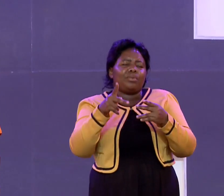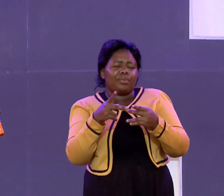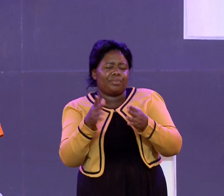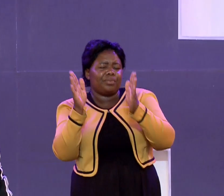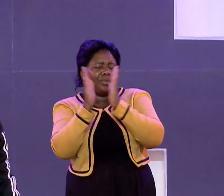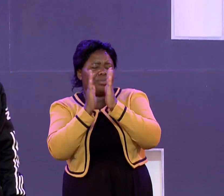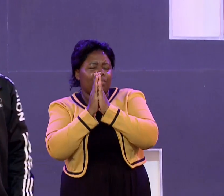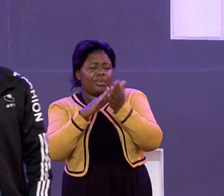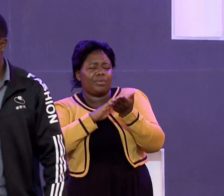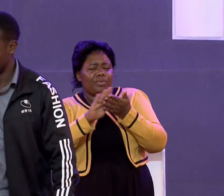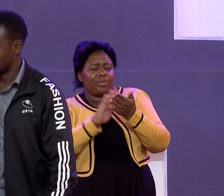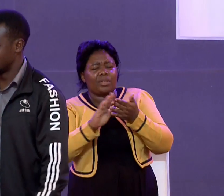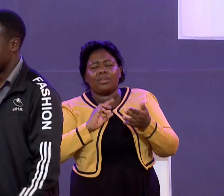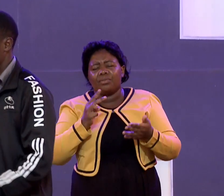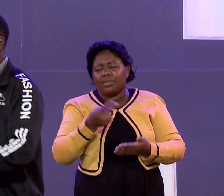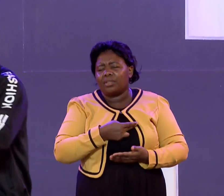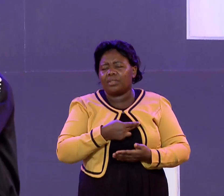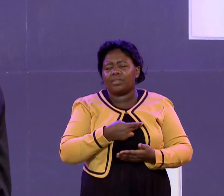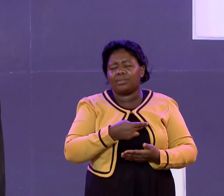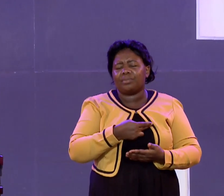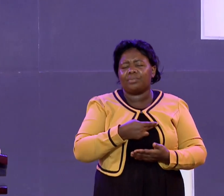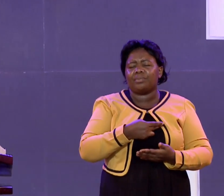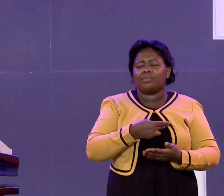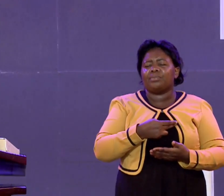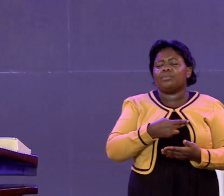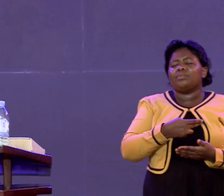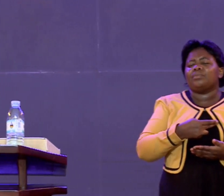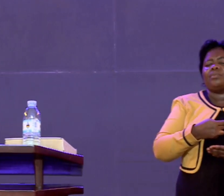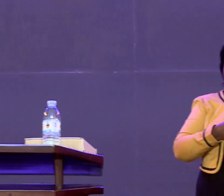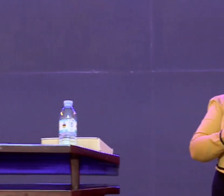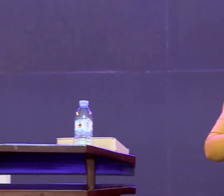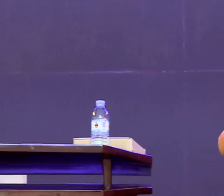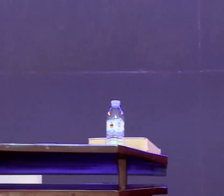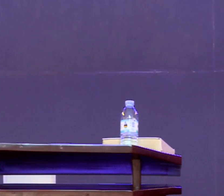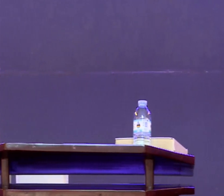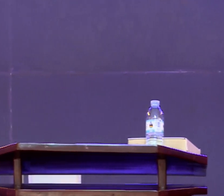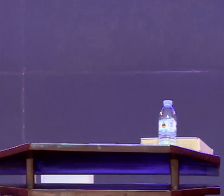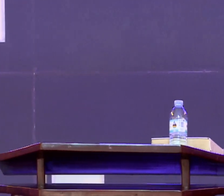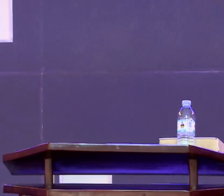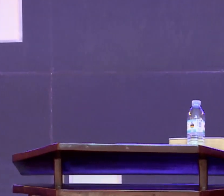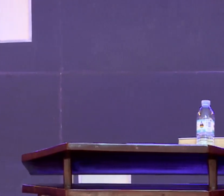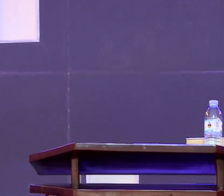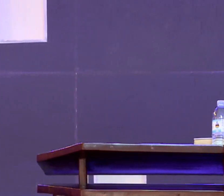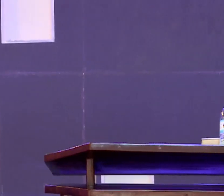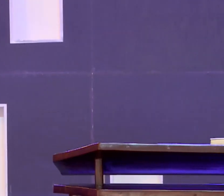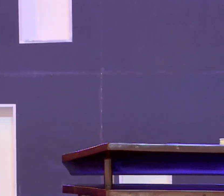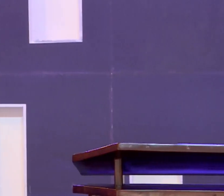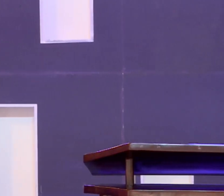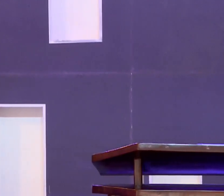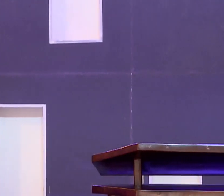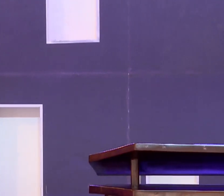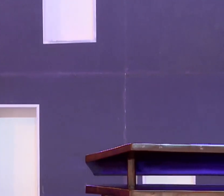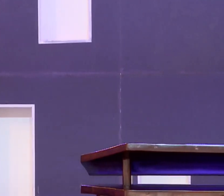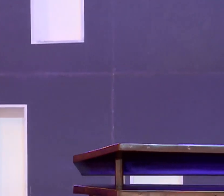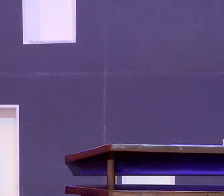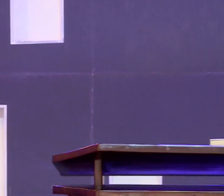otusasira olwa lero. Lord, we ask you to have mercy on us today. Yambe njiri yobwe towaje tugweremu. Help us that this spirit, this gospel of humility may be